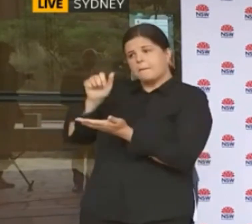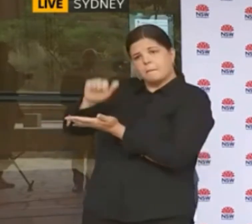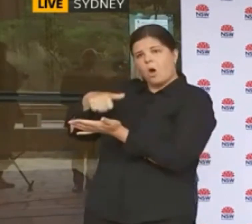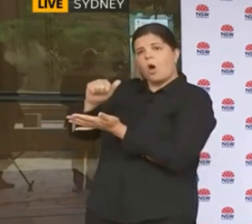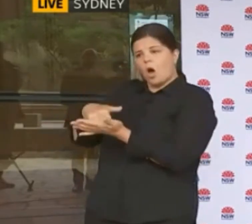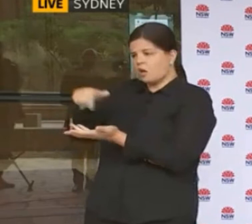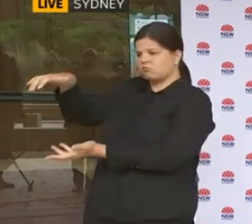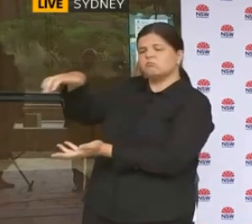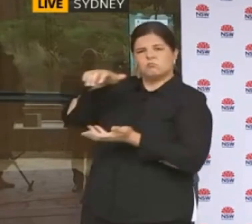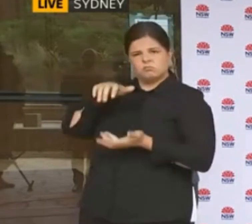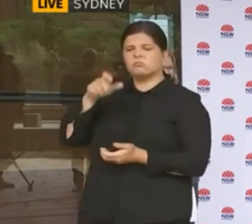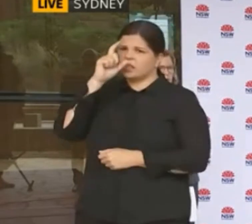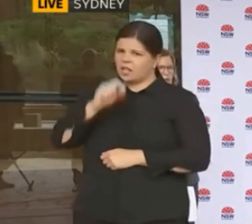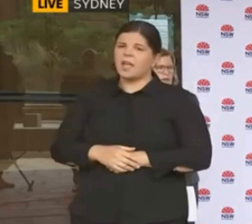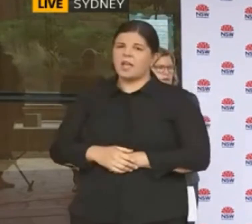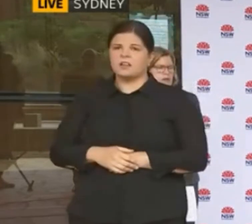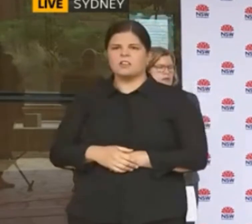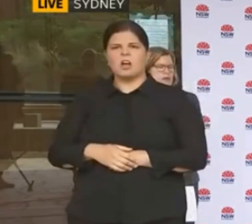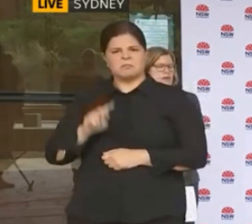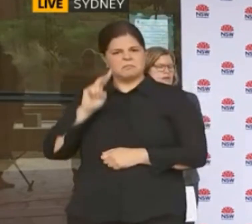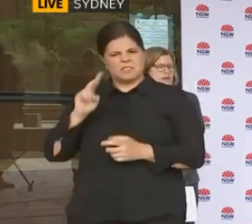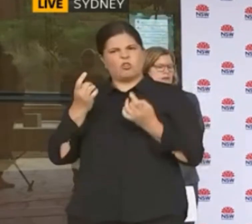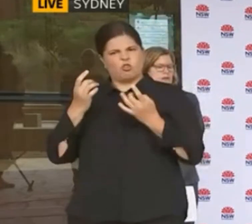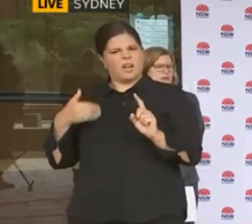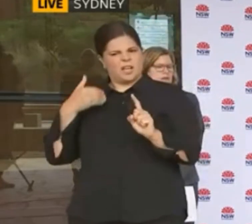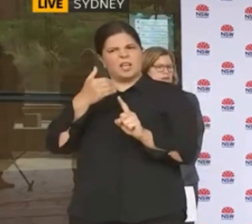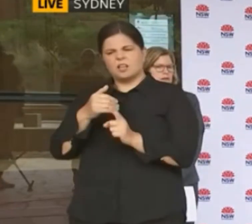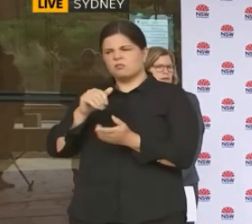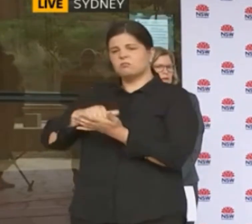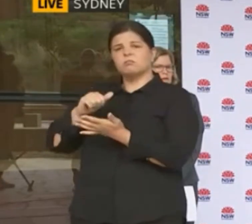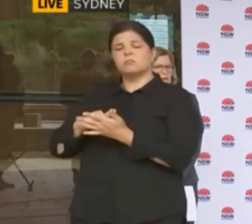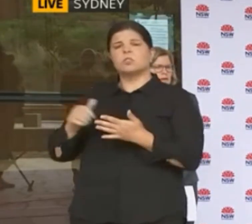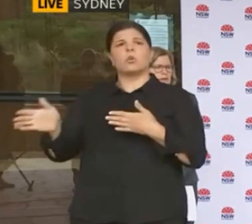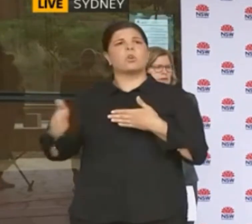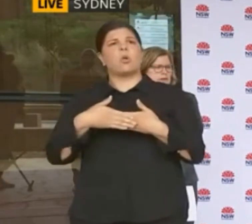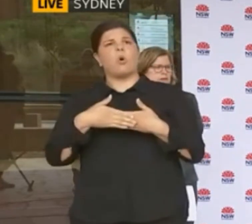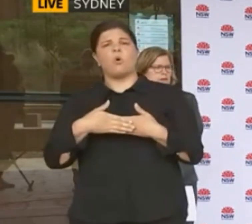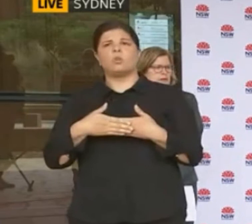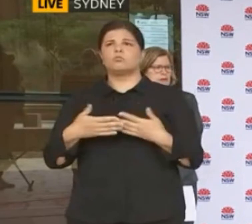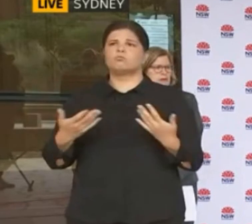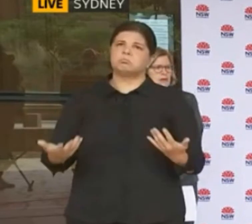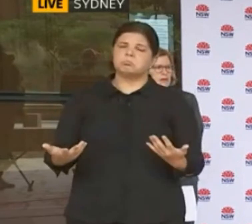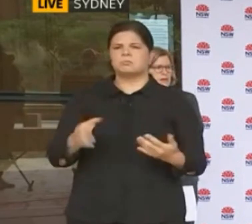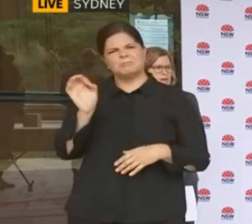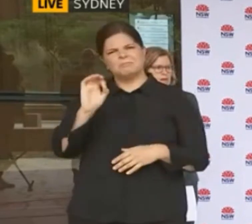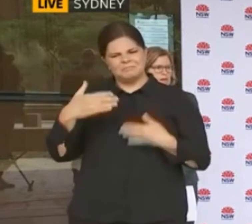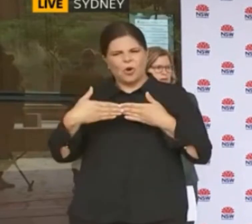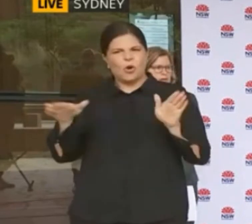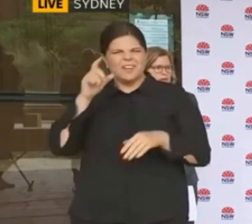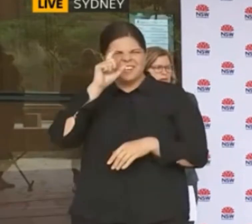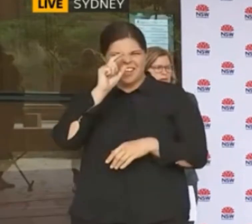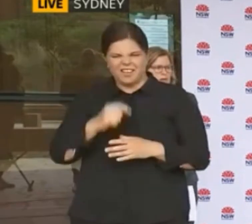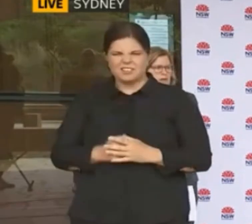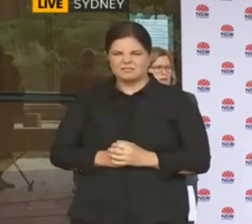is going above and beyond to support local businesses, and we want to encourage people to keep trading, to say that the New South Wales Government is considering how we can support